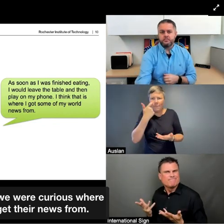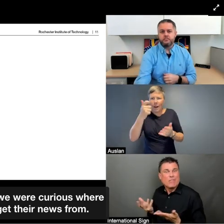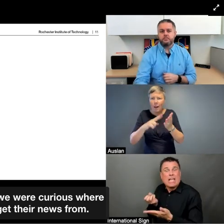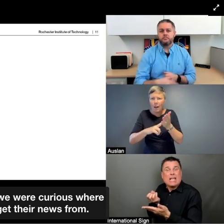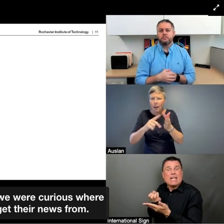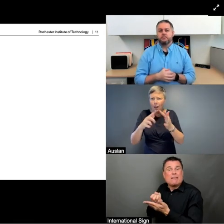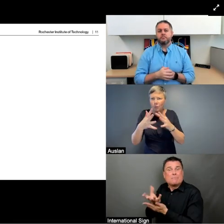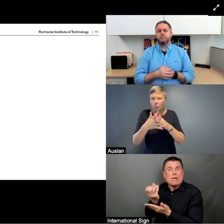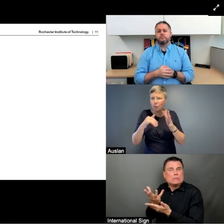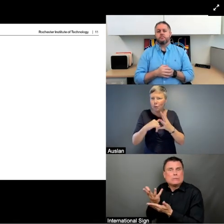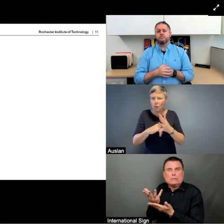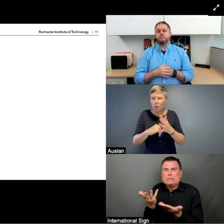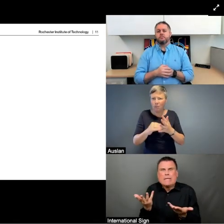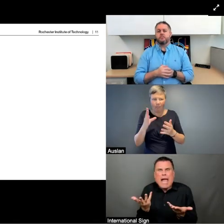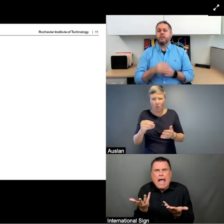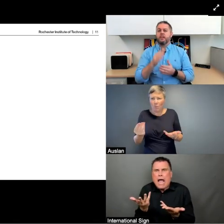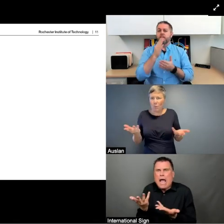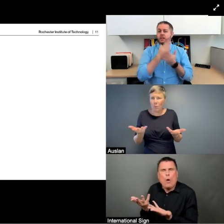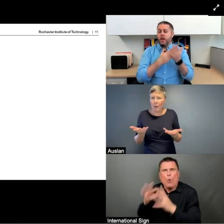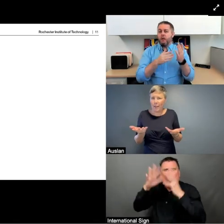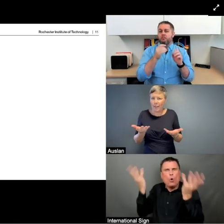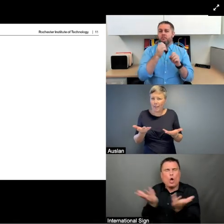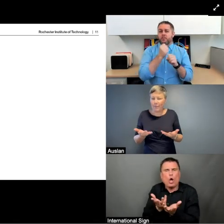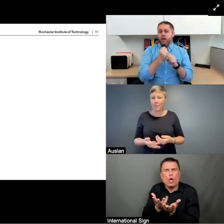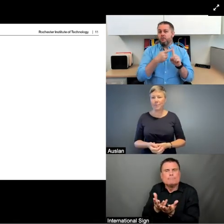their news from.